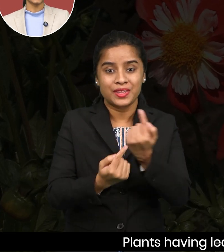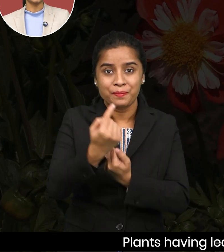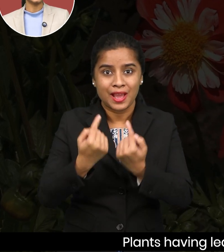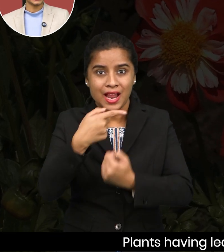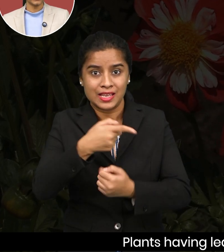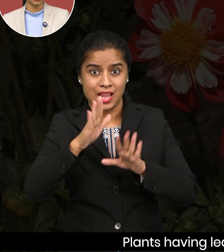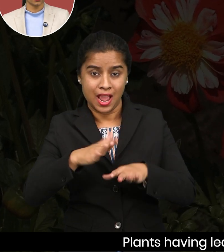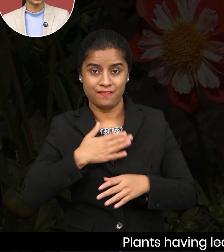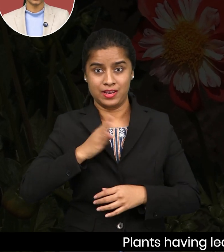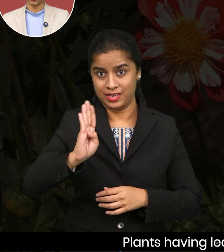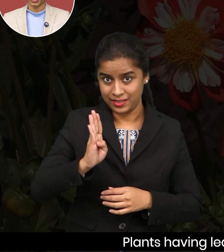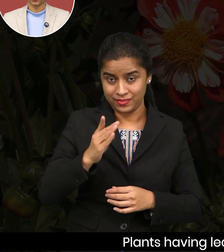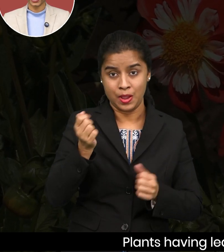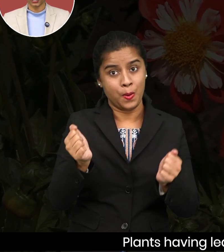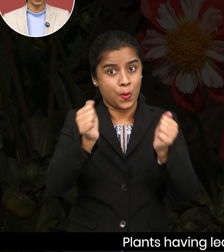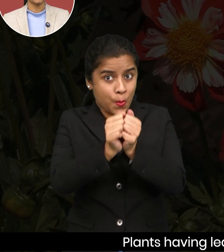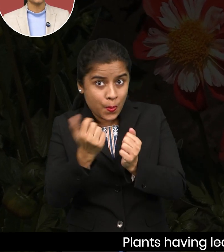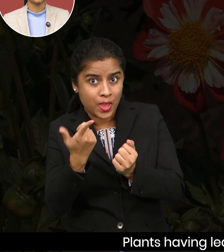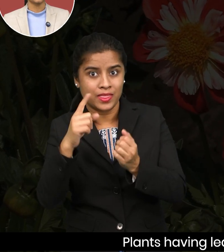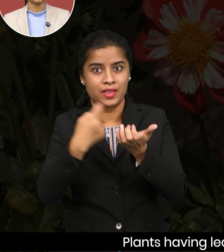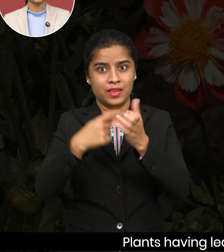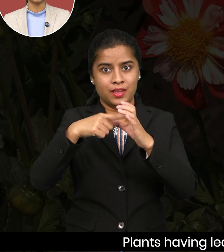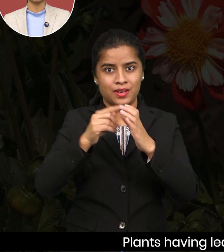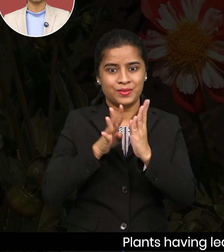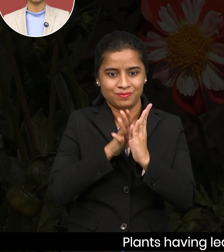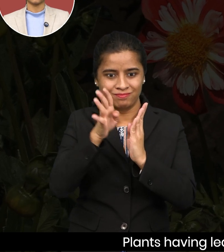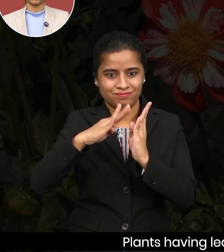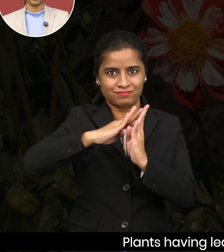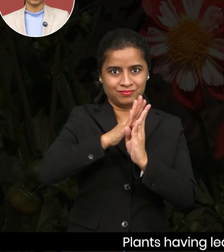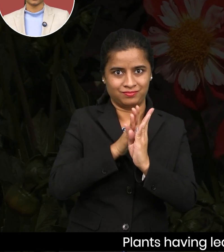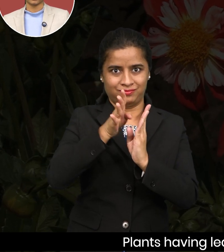Plants having leaves with reticulate venation